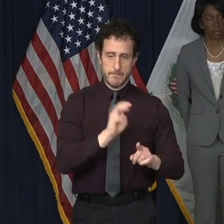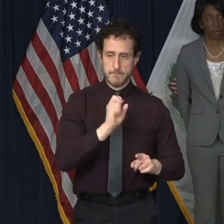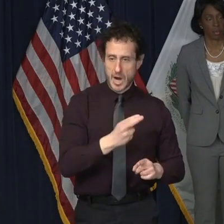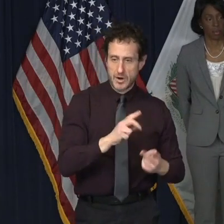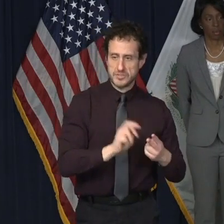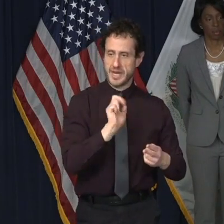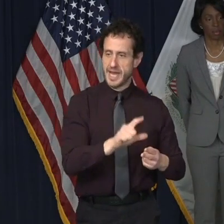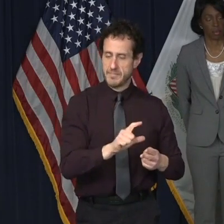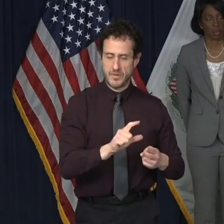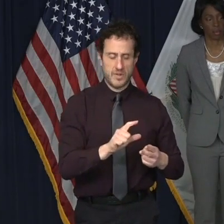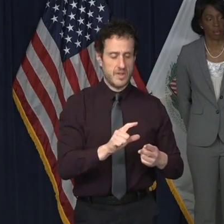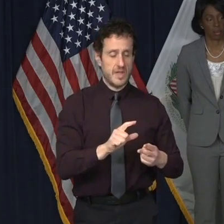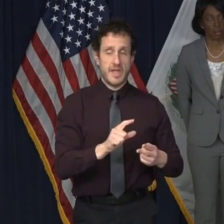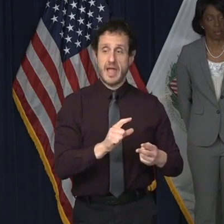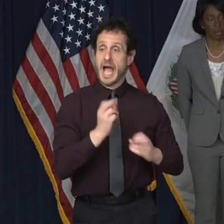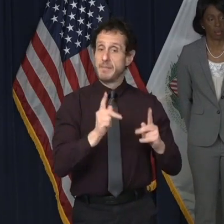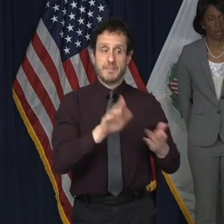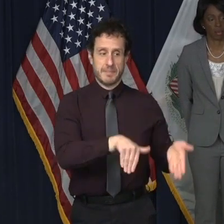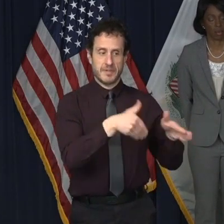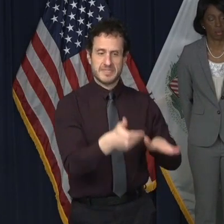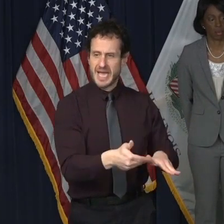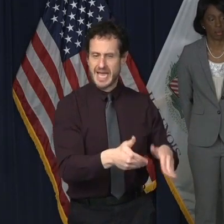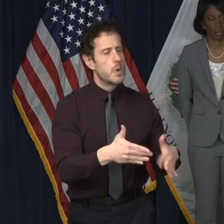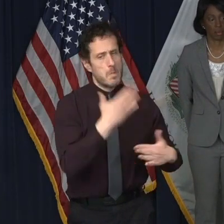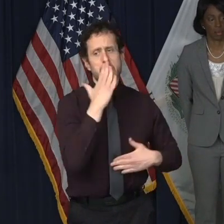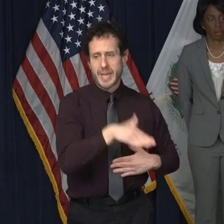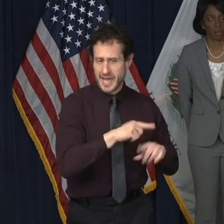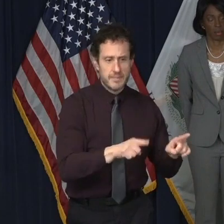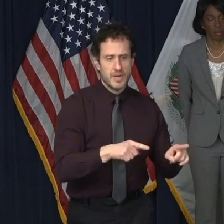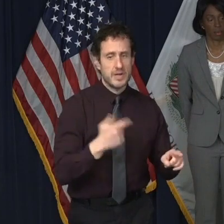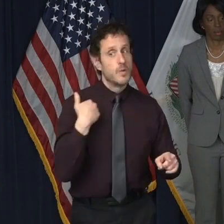April thousands below the rates projected